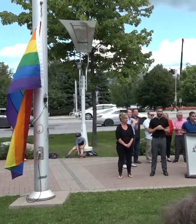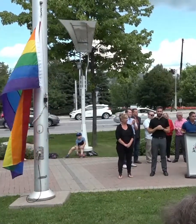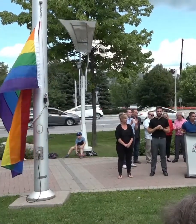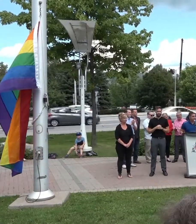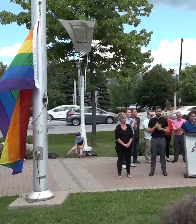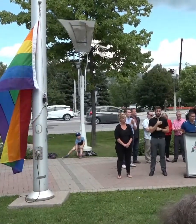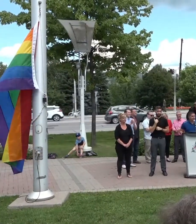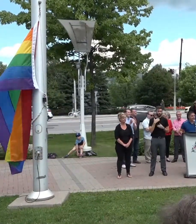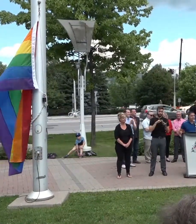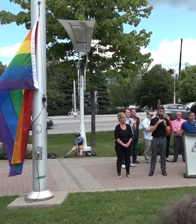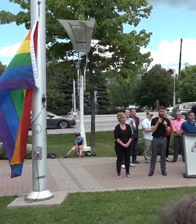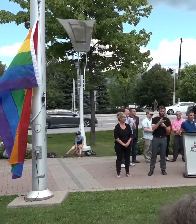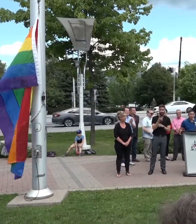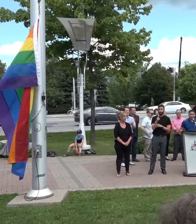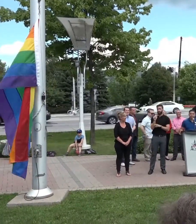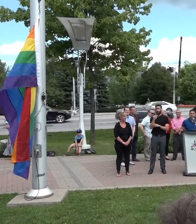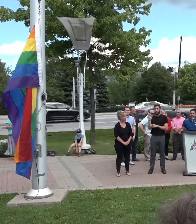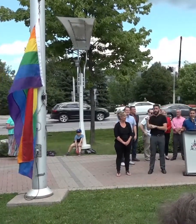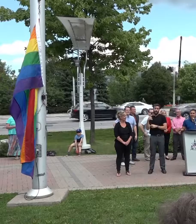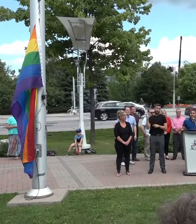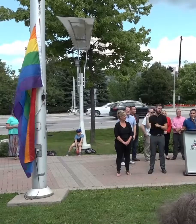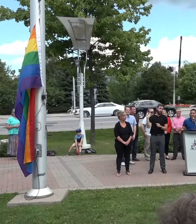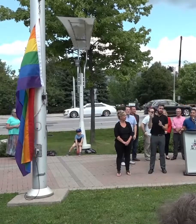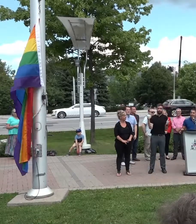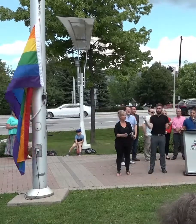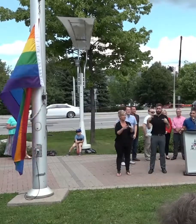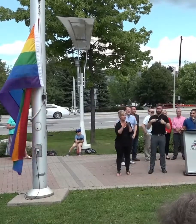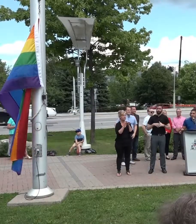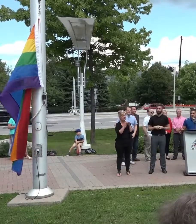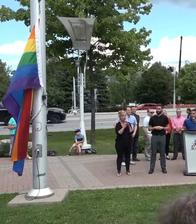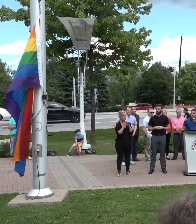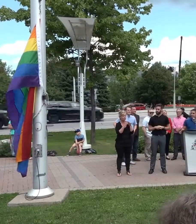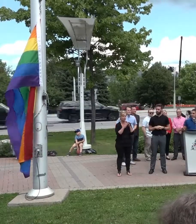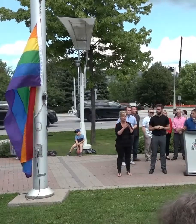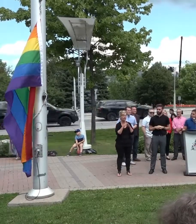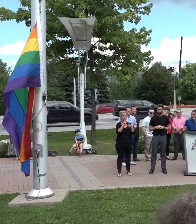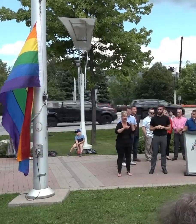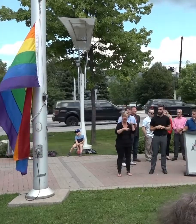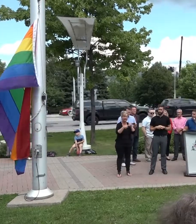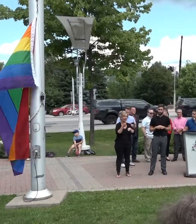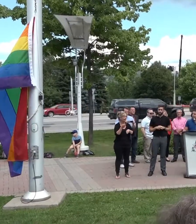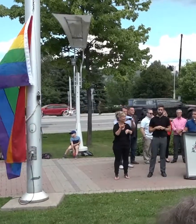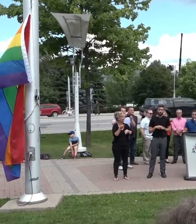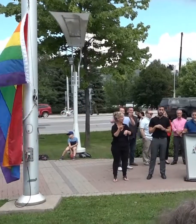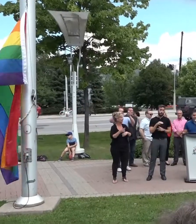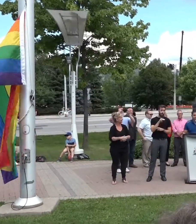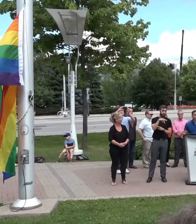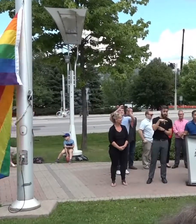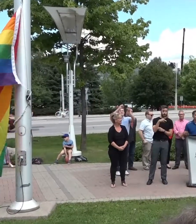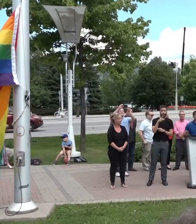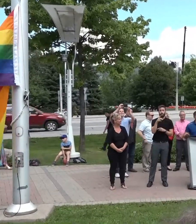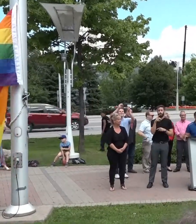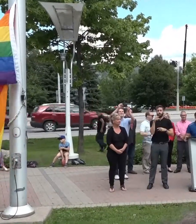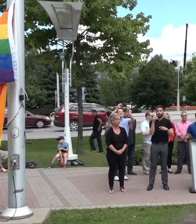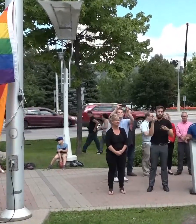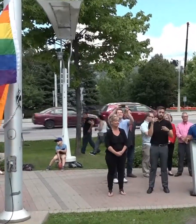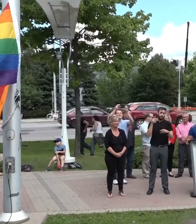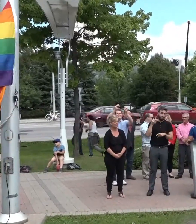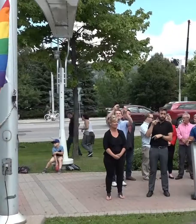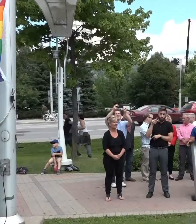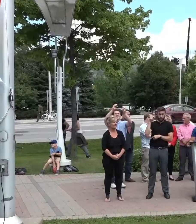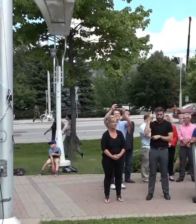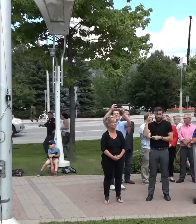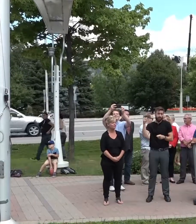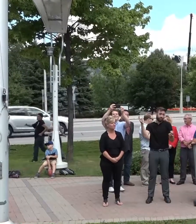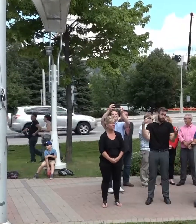Members of the communities, allies, membres de la communauté, alliés, ambassadors, members of parliament, politicians. I'm told there's